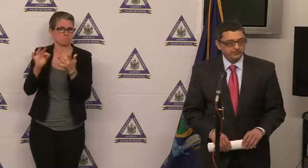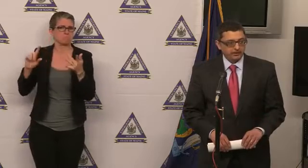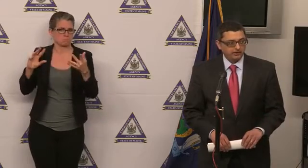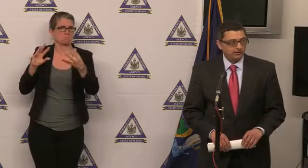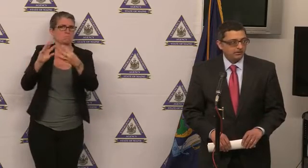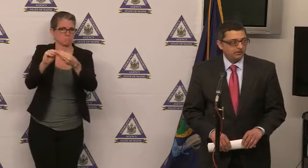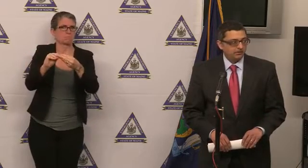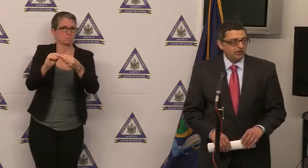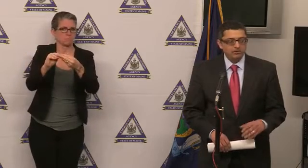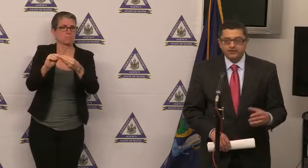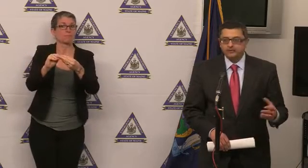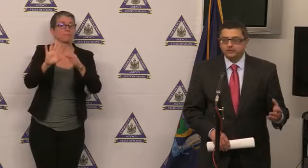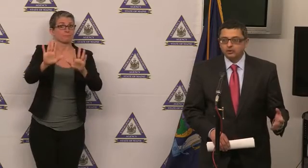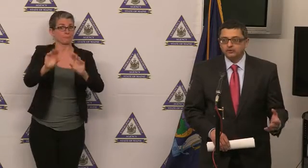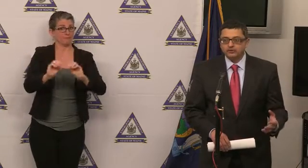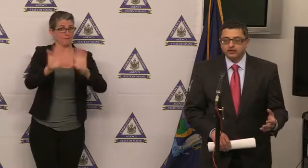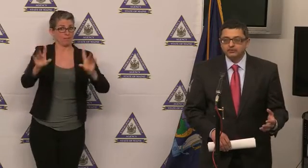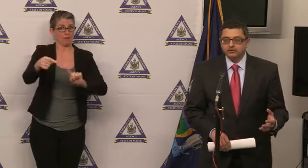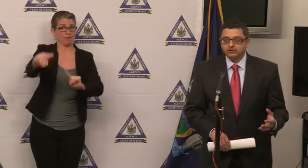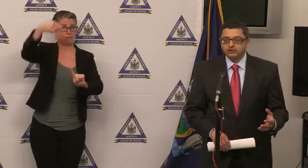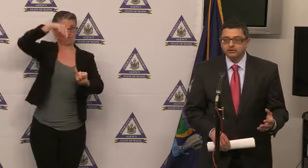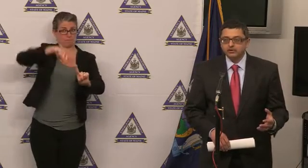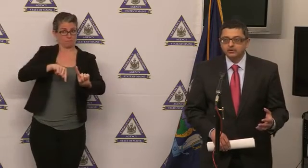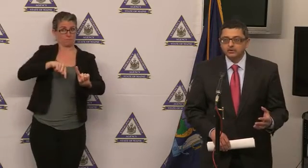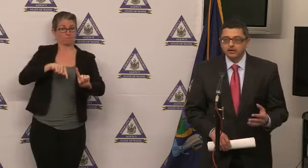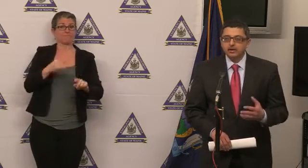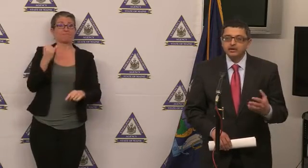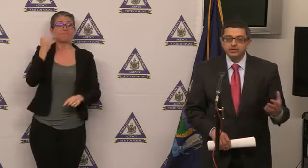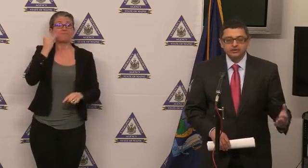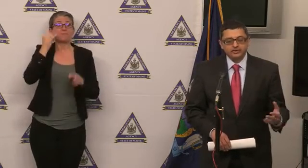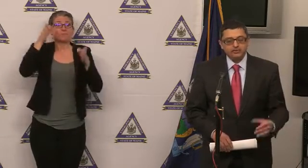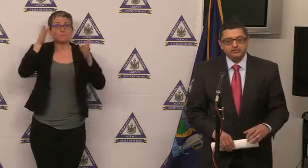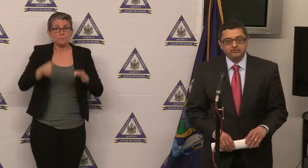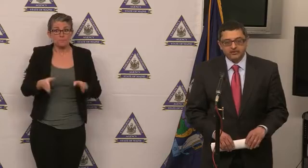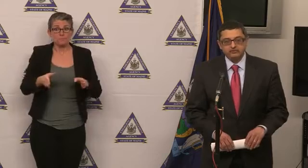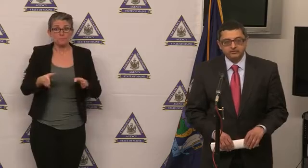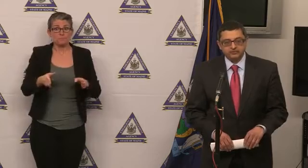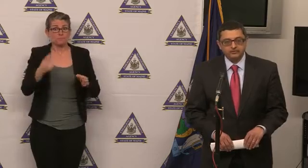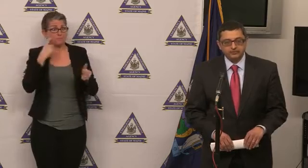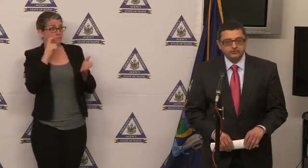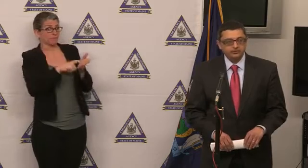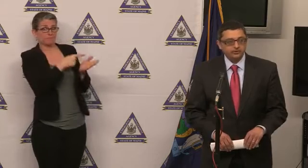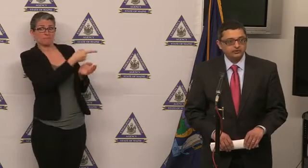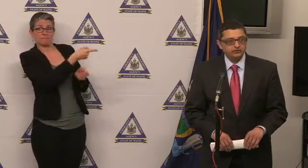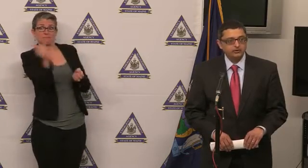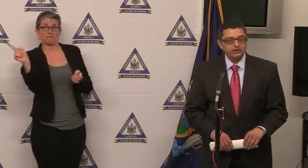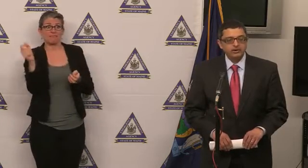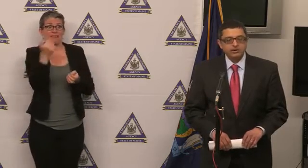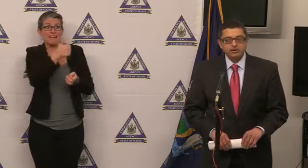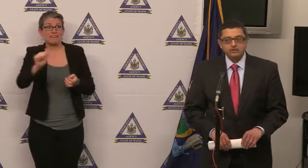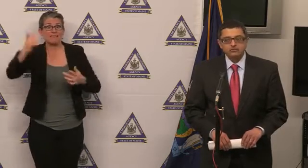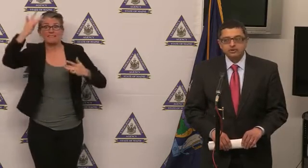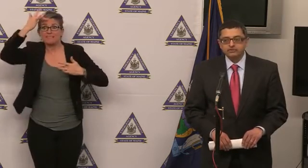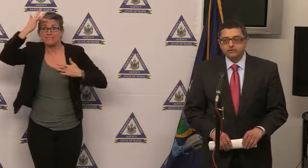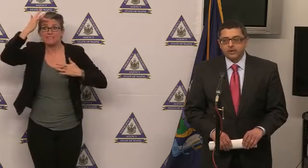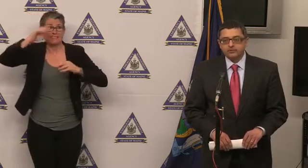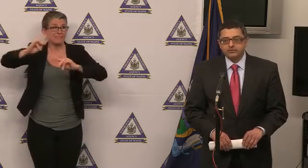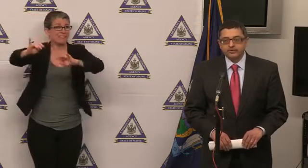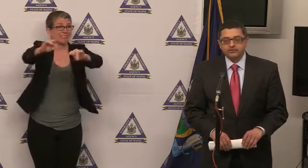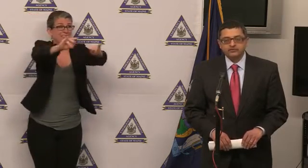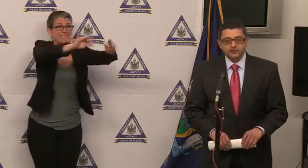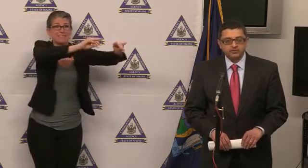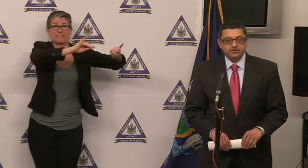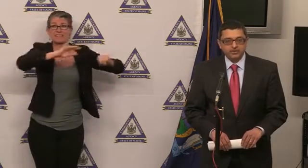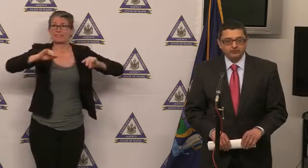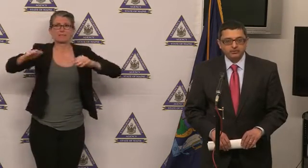outbreak setting, whether that's COVID-19 or any other type of infectious disease situation, merely